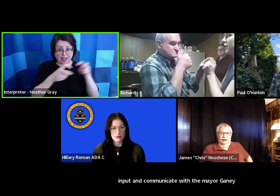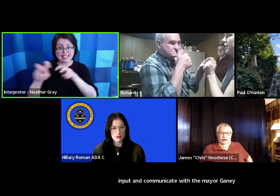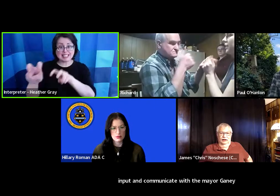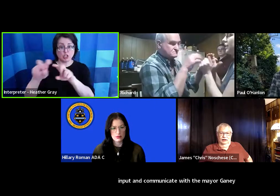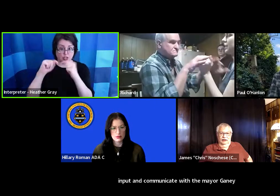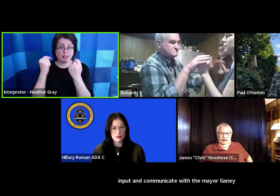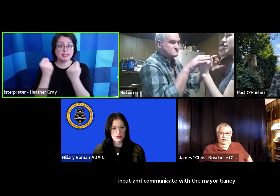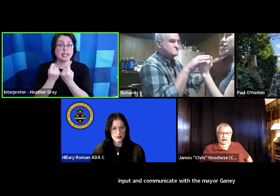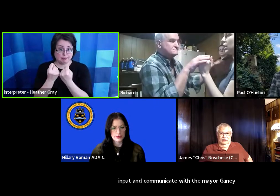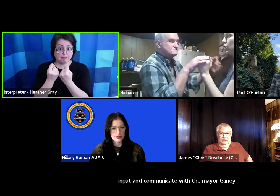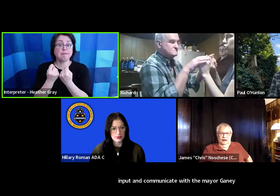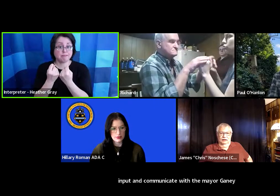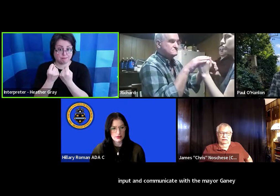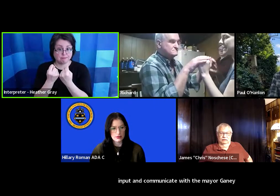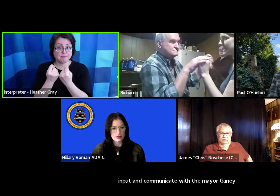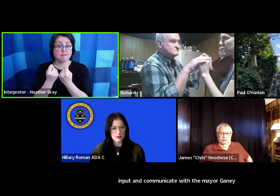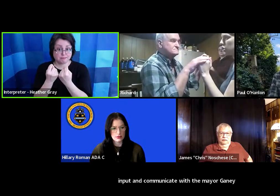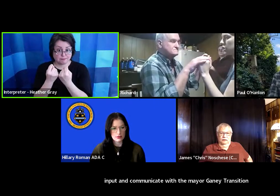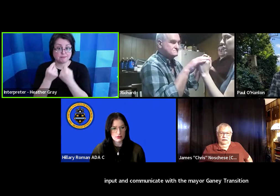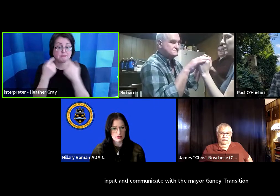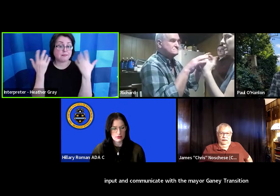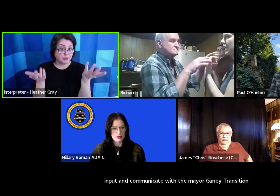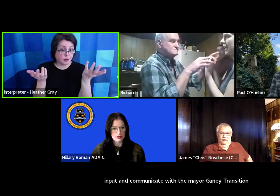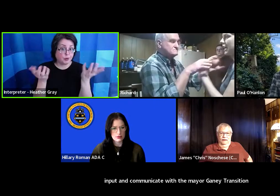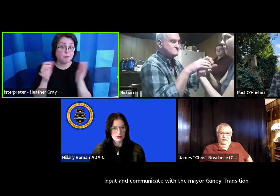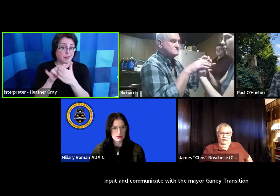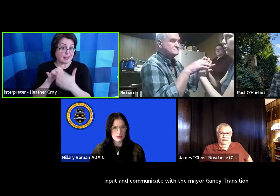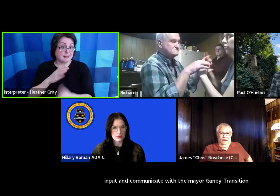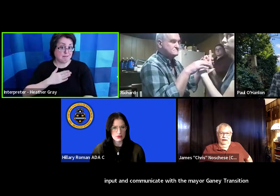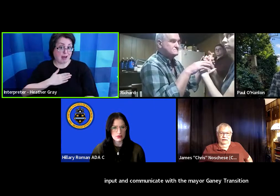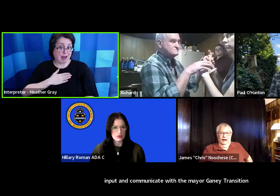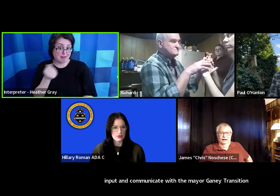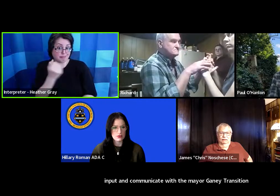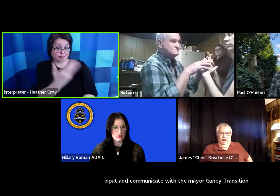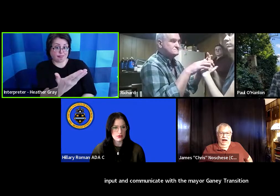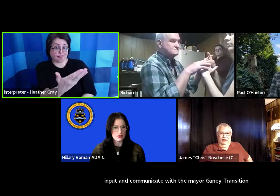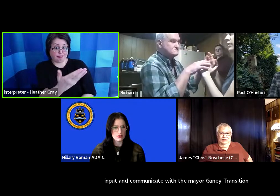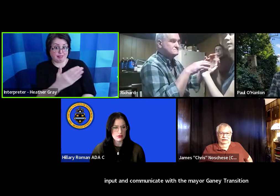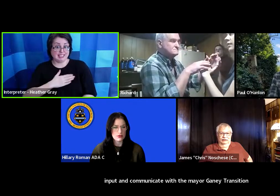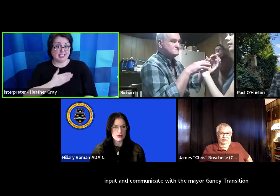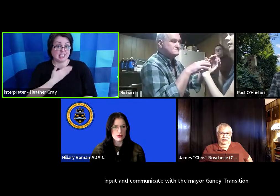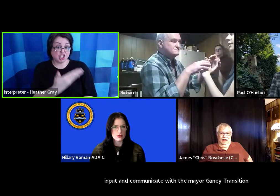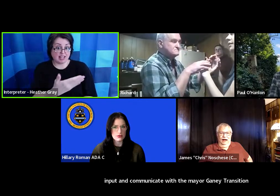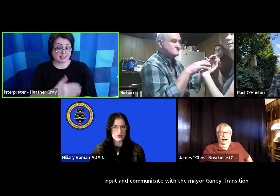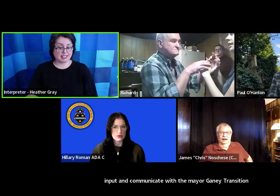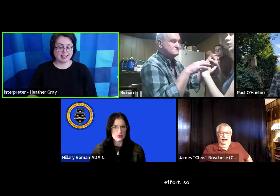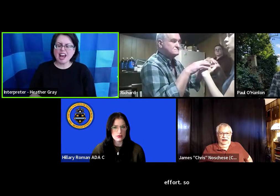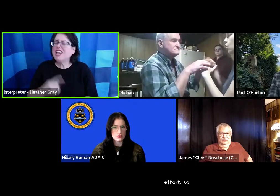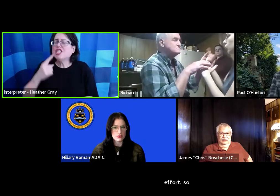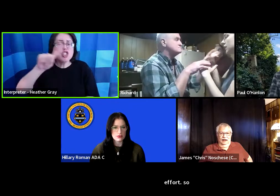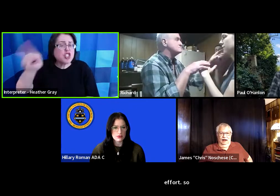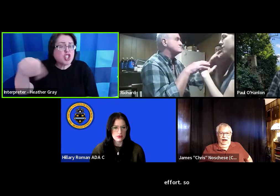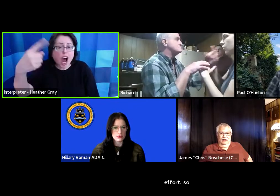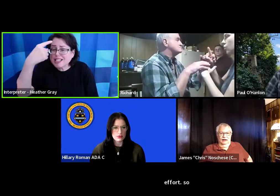transition effort. So it would be just for these efforts that we're